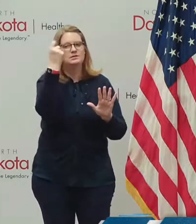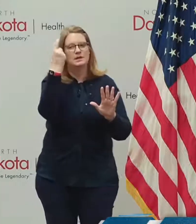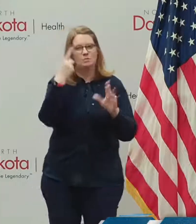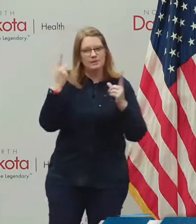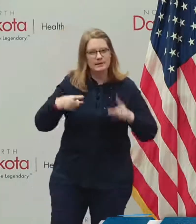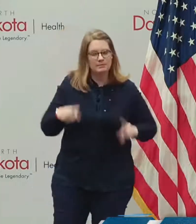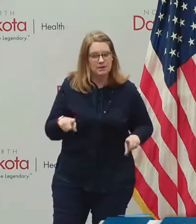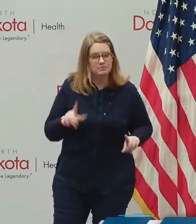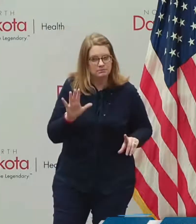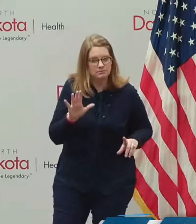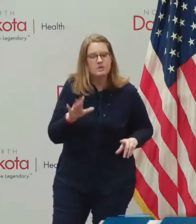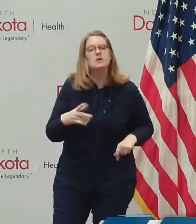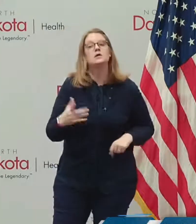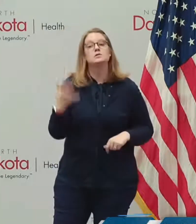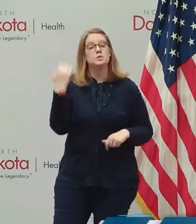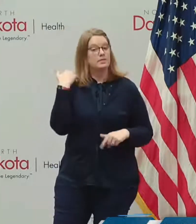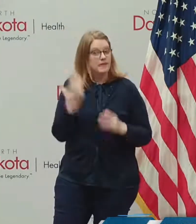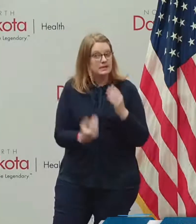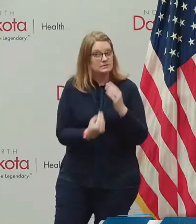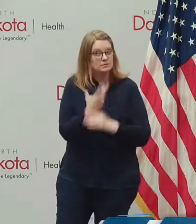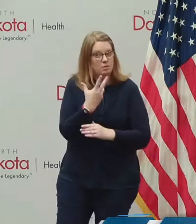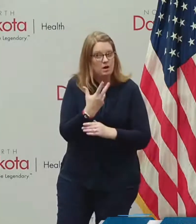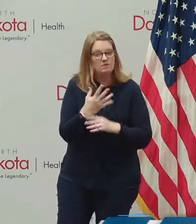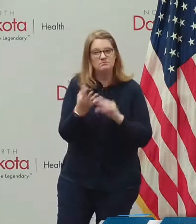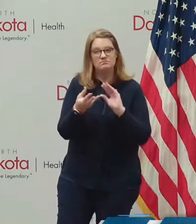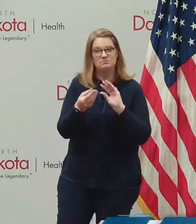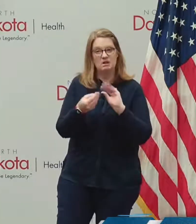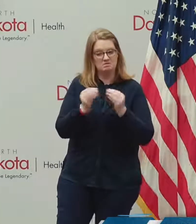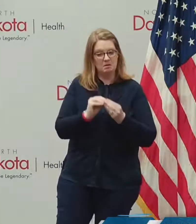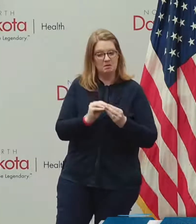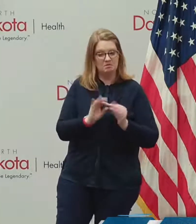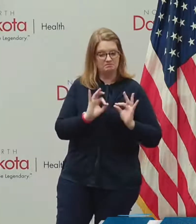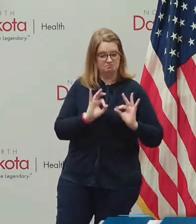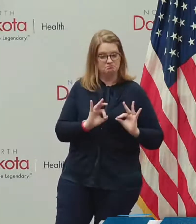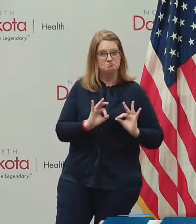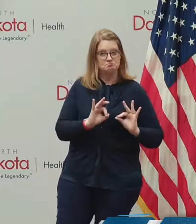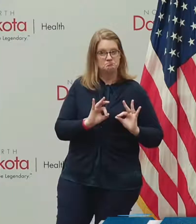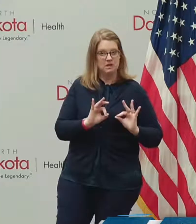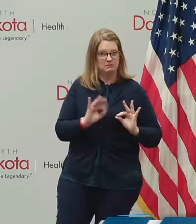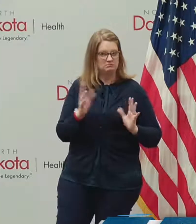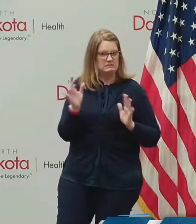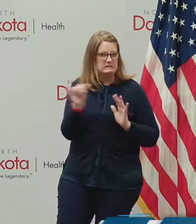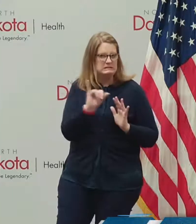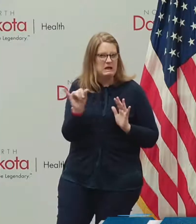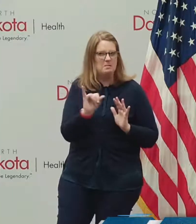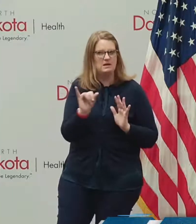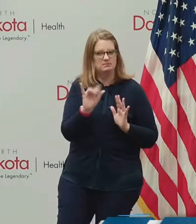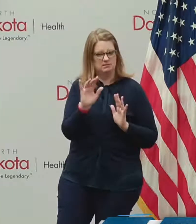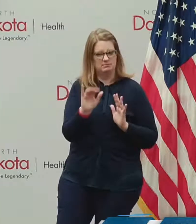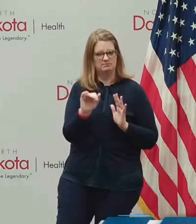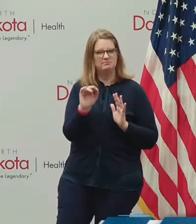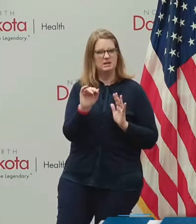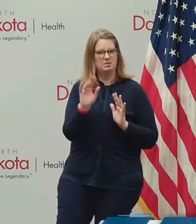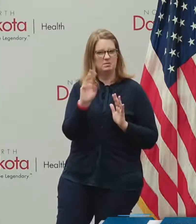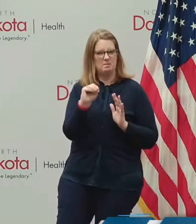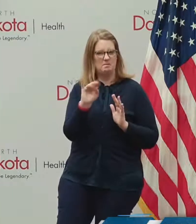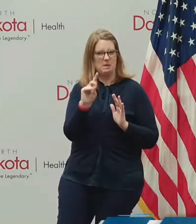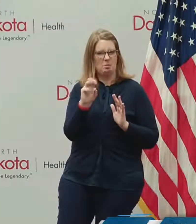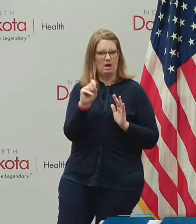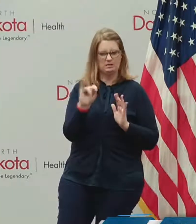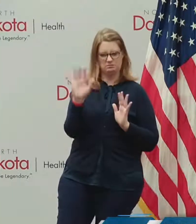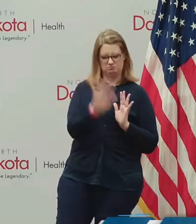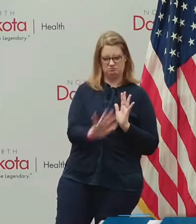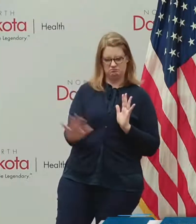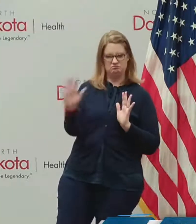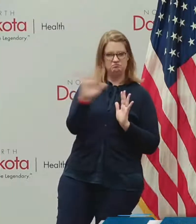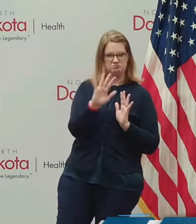Last spring, when our numbers were great, so was everybody else's in the upper Midwest, and we had perhaps